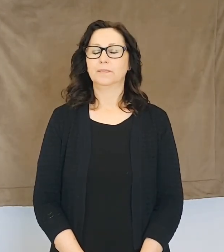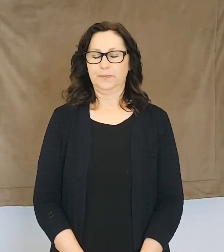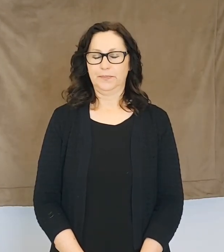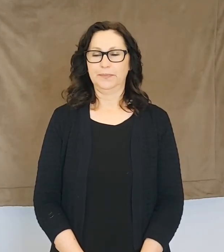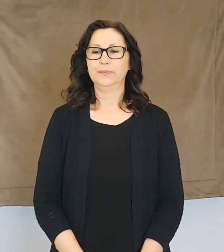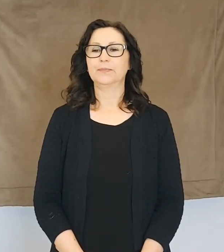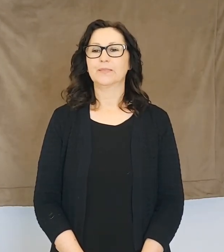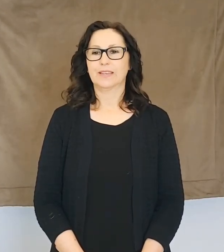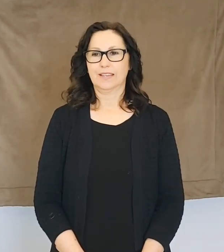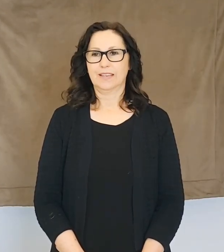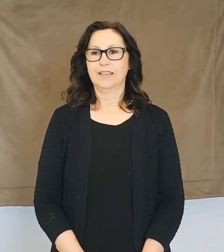Mm-hmm.